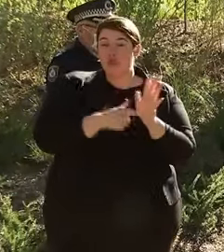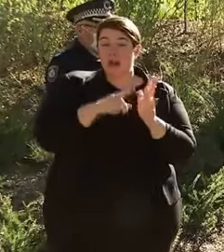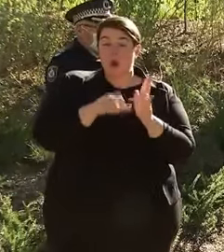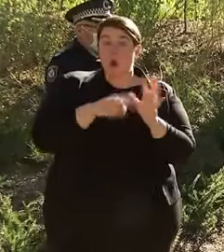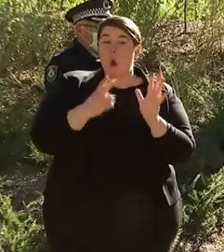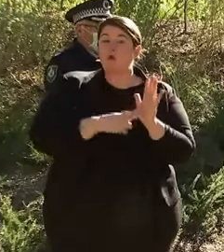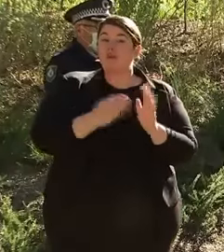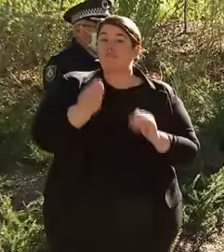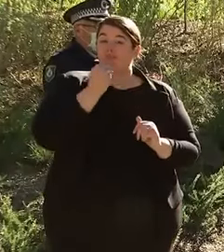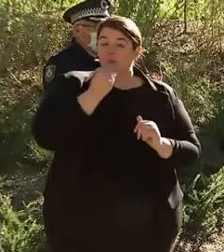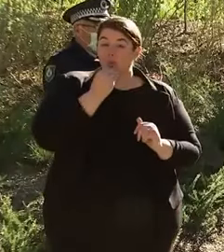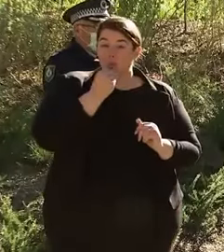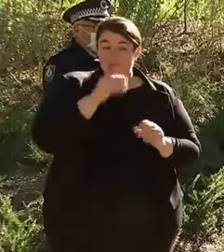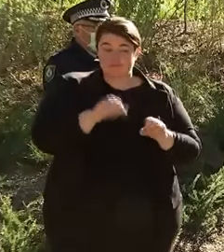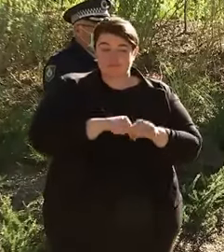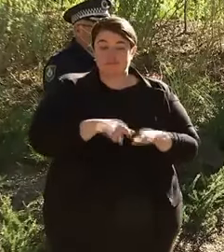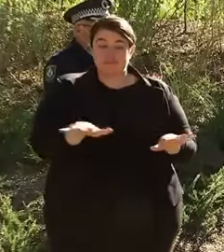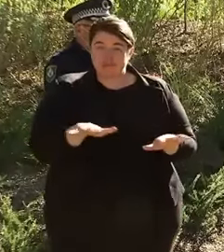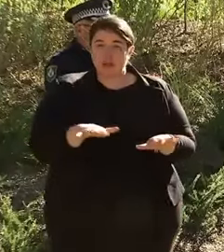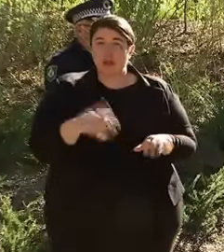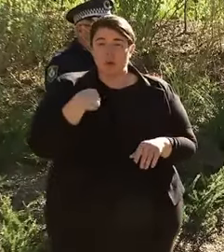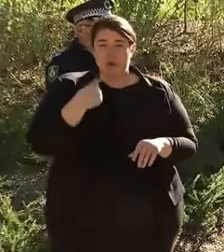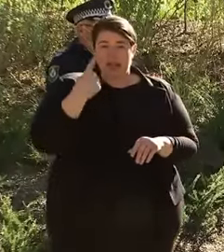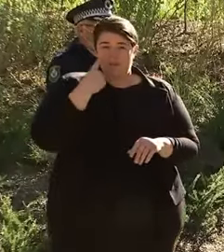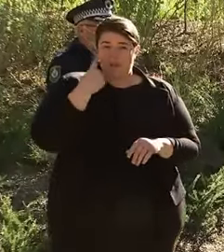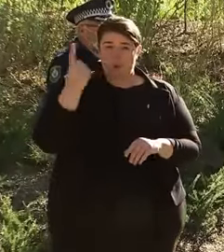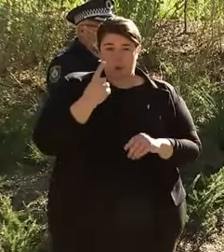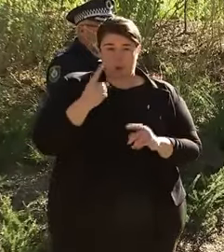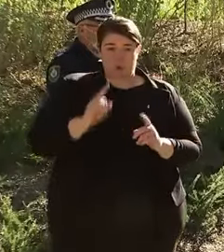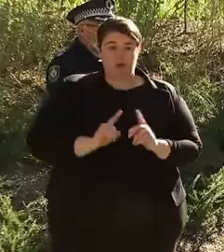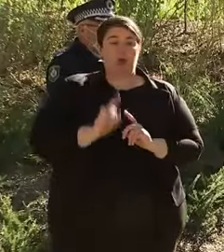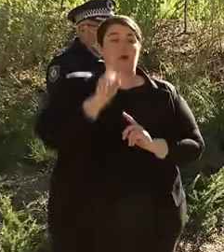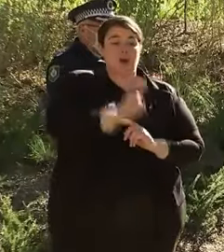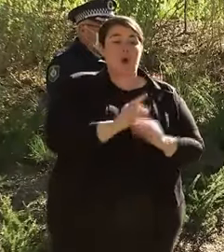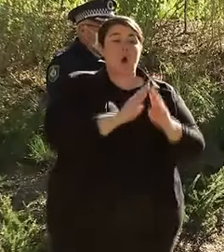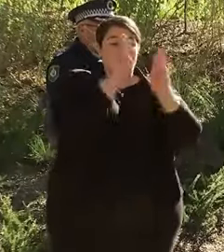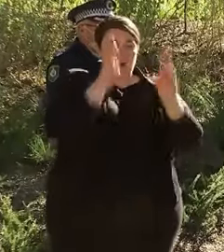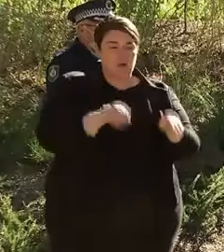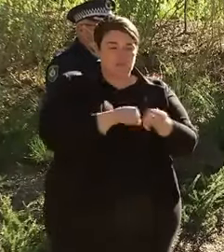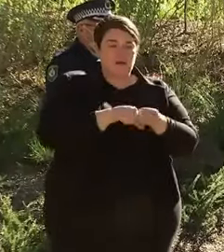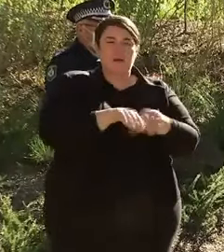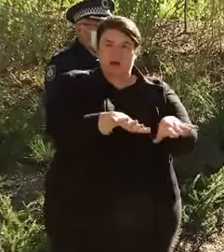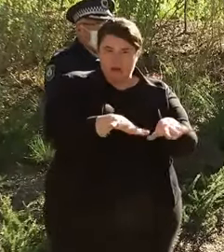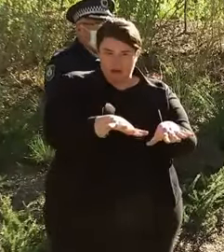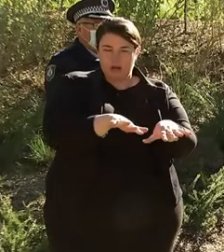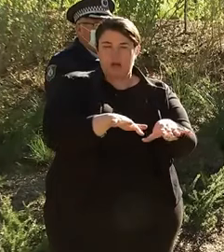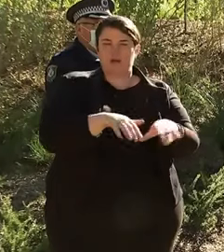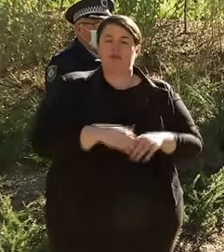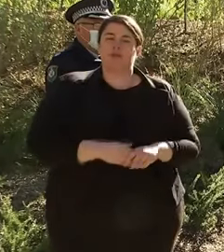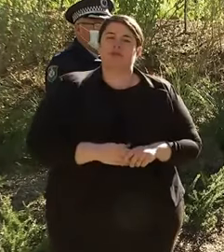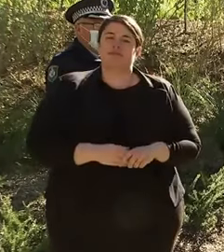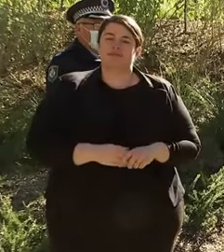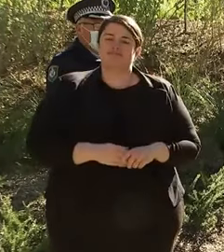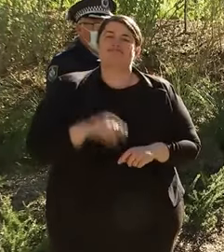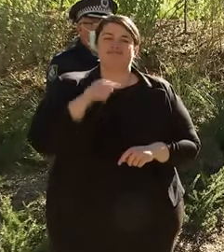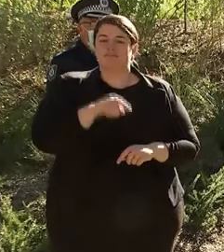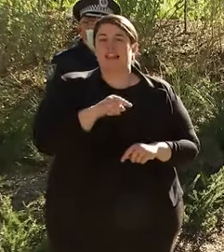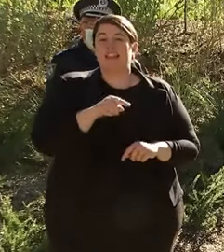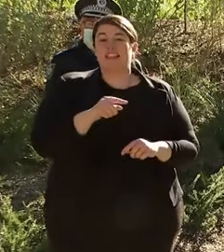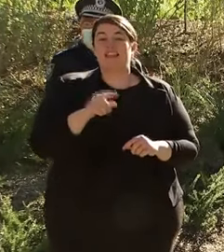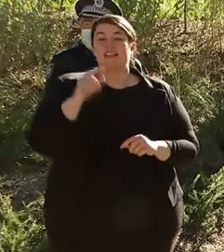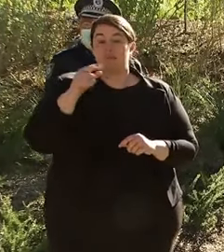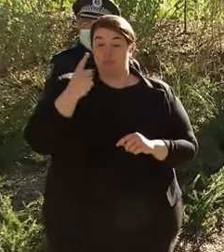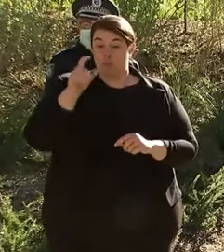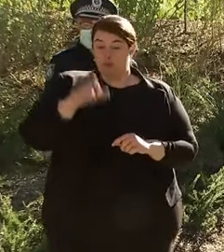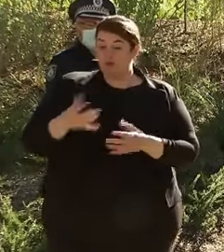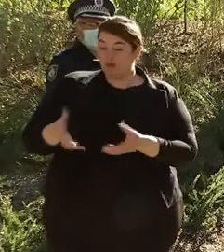outbreak, obviously we look at household contacts of people that worked there, and this has been a